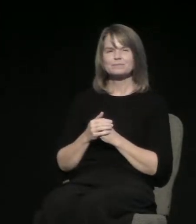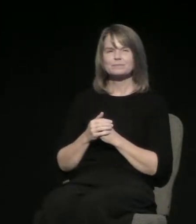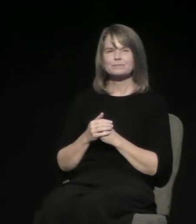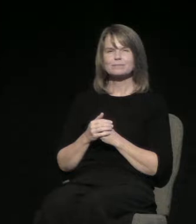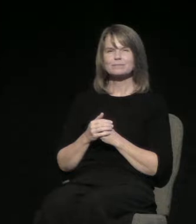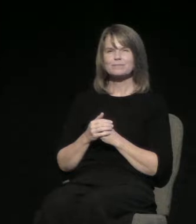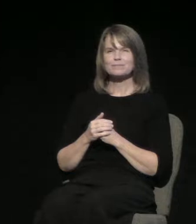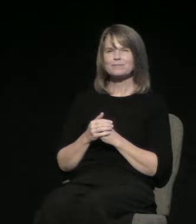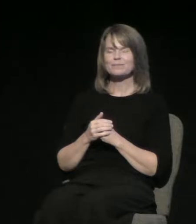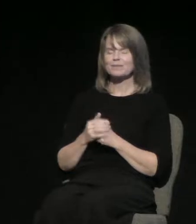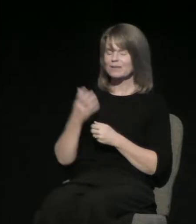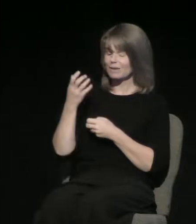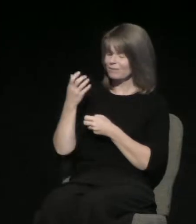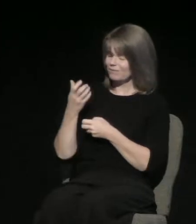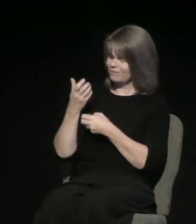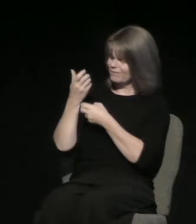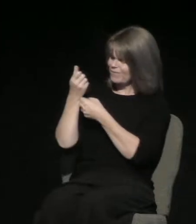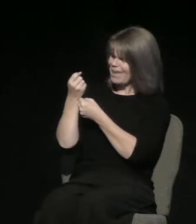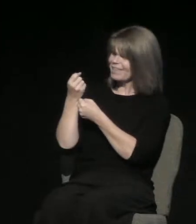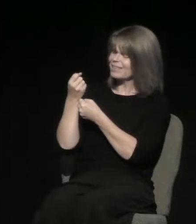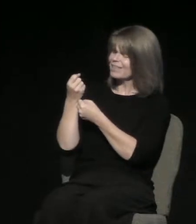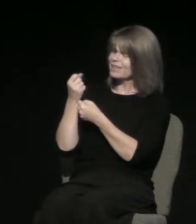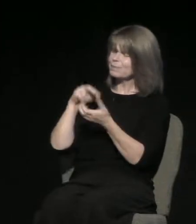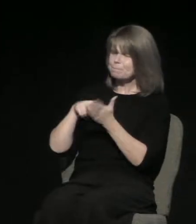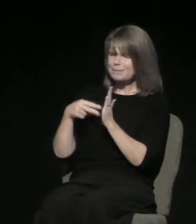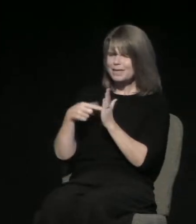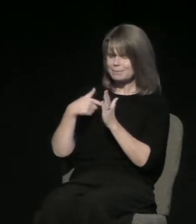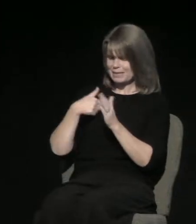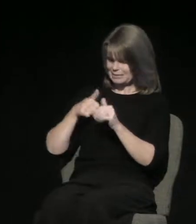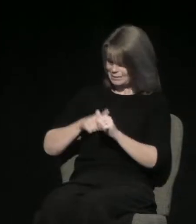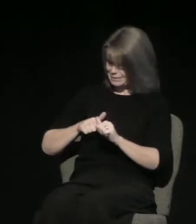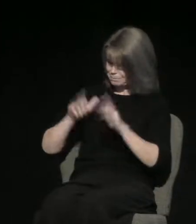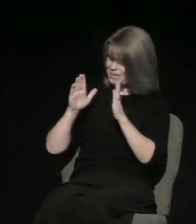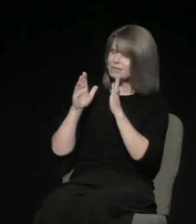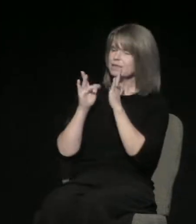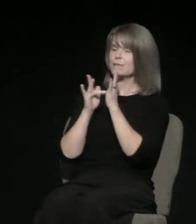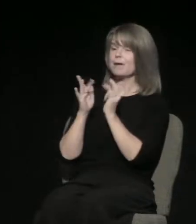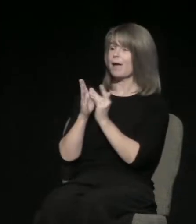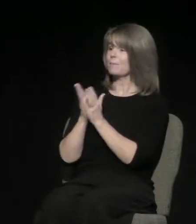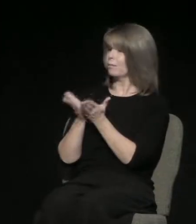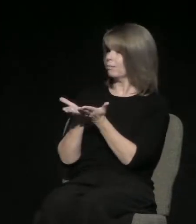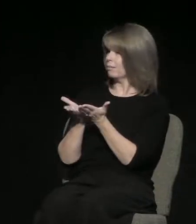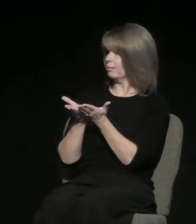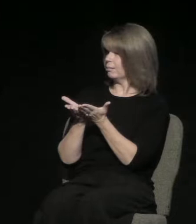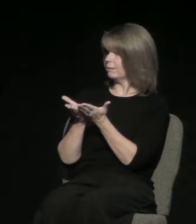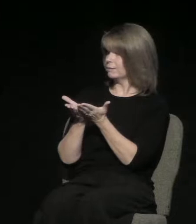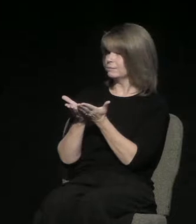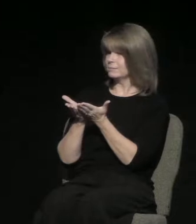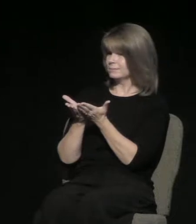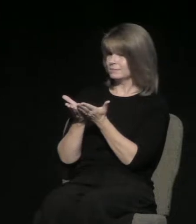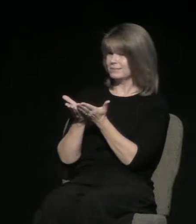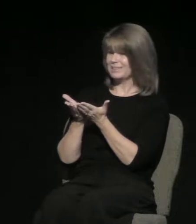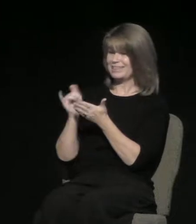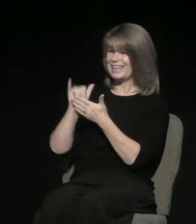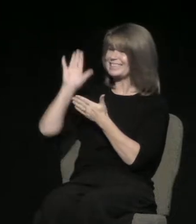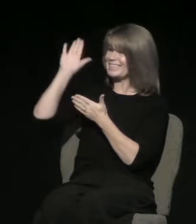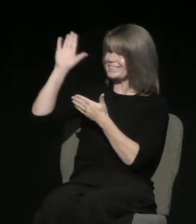Faith Is Our Submission To What's In This Book His Revelation